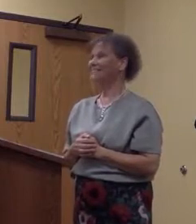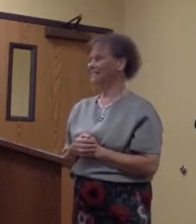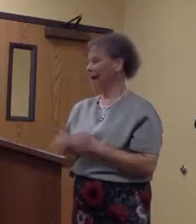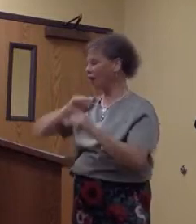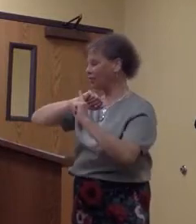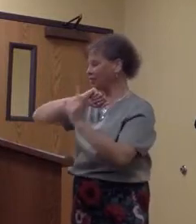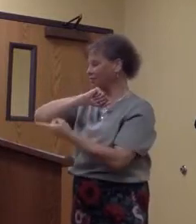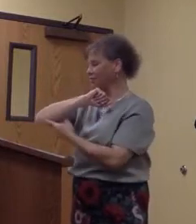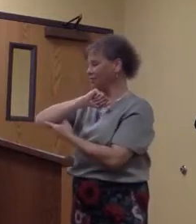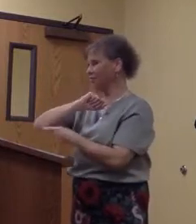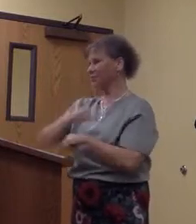South.